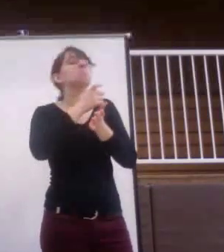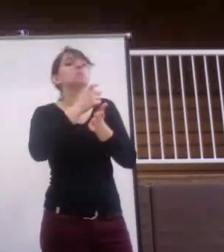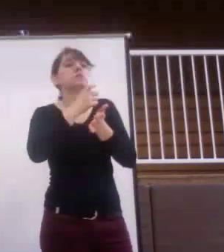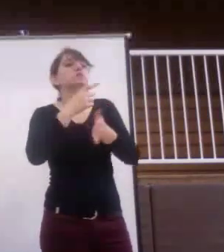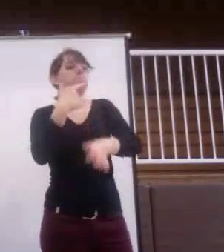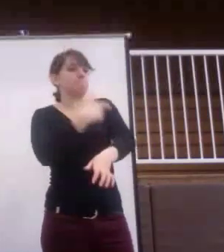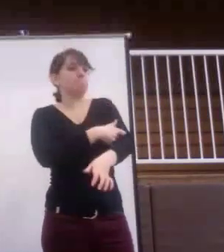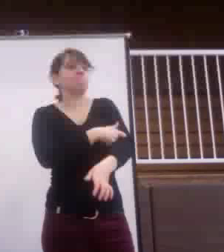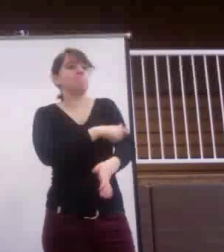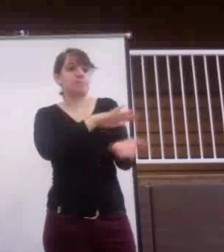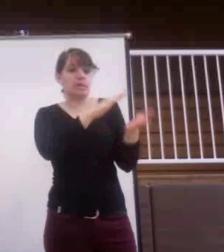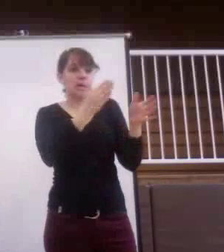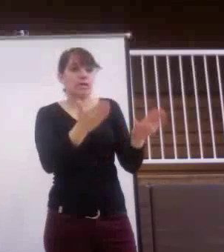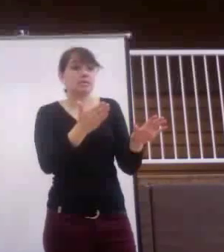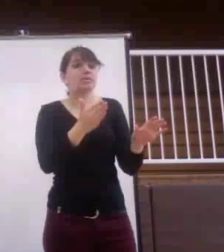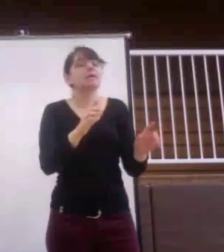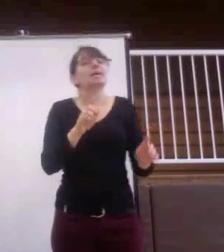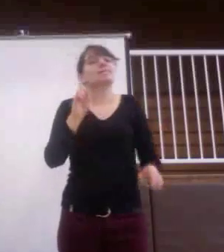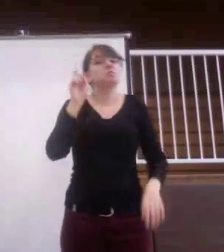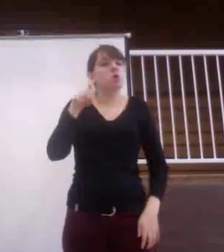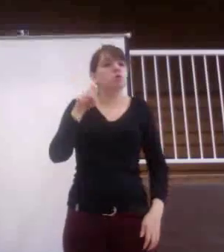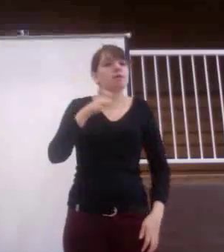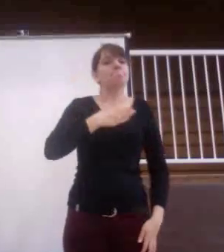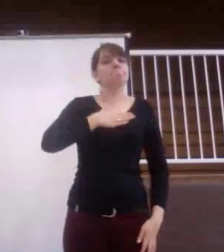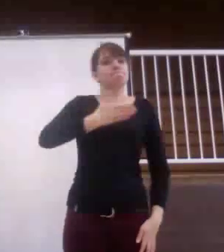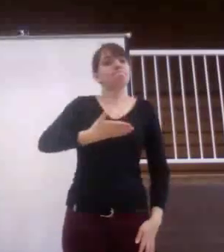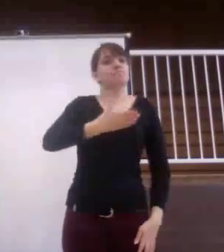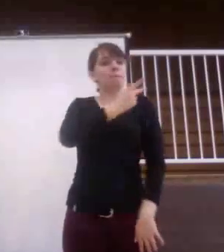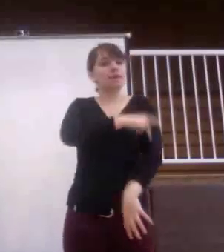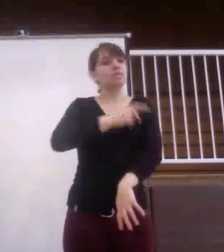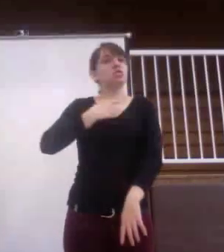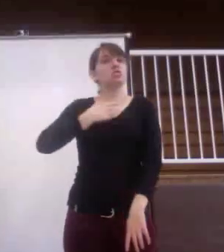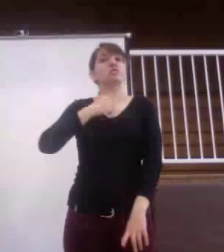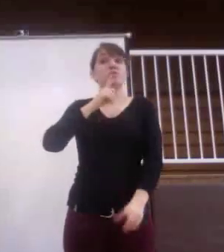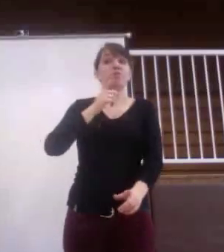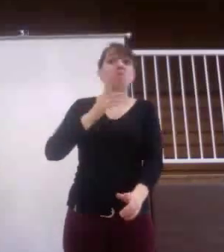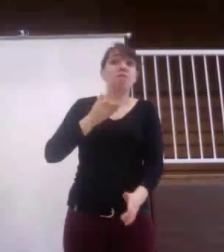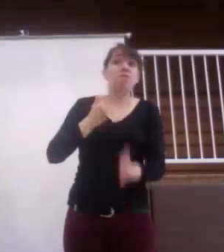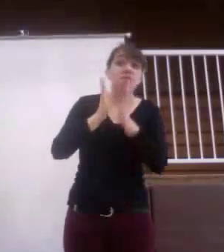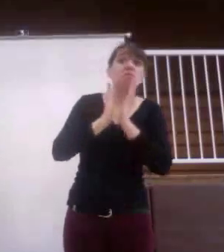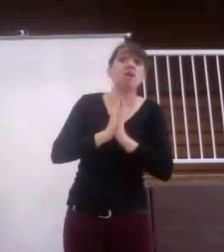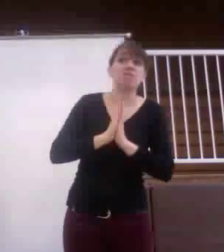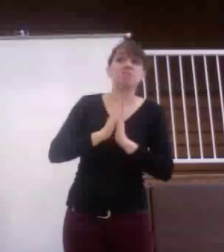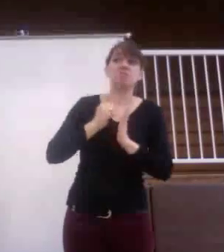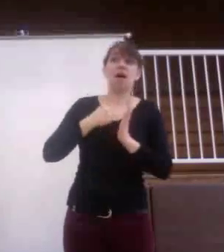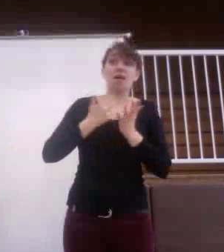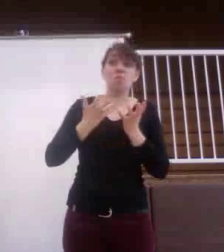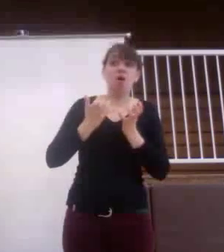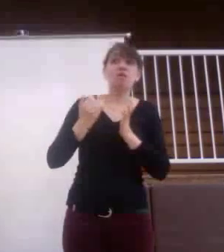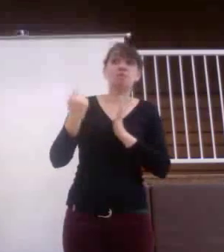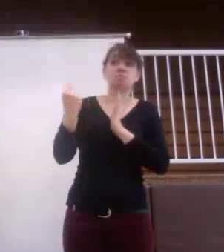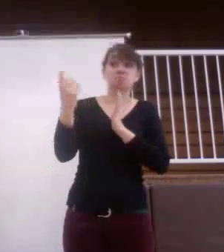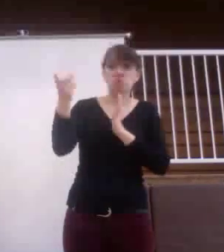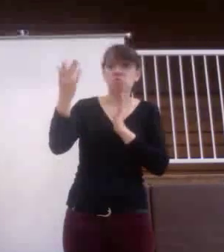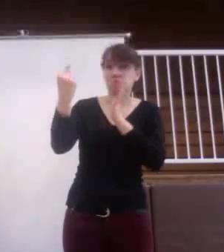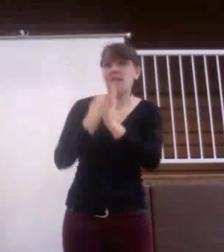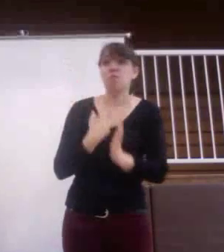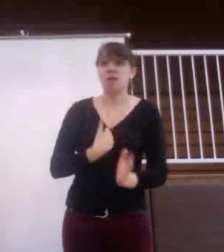It's supposedly voluntary, where a patient has to request that he or she be killed.